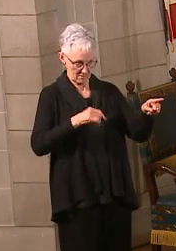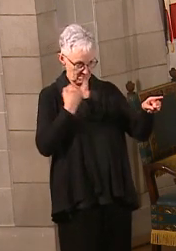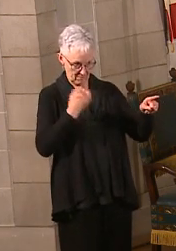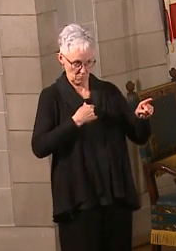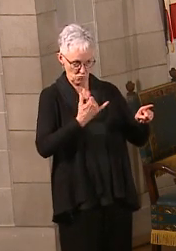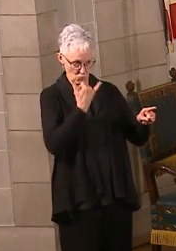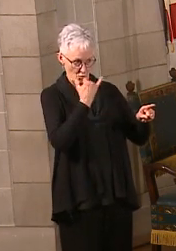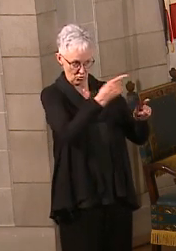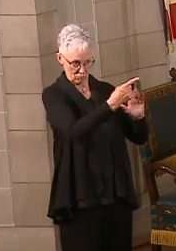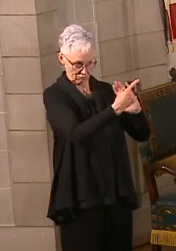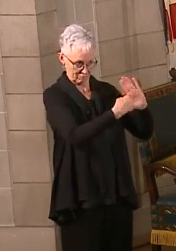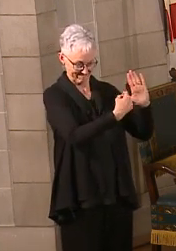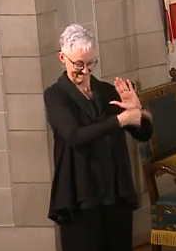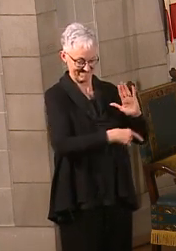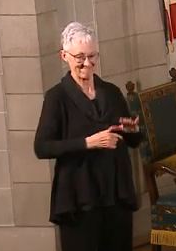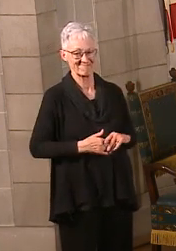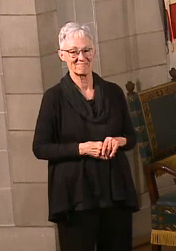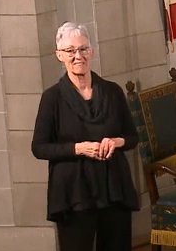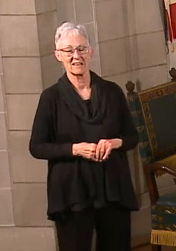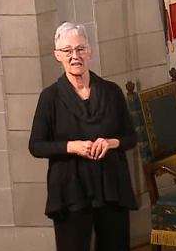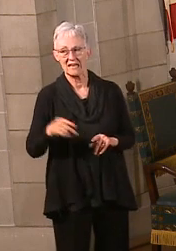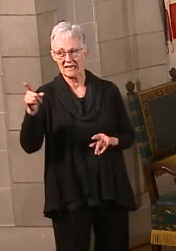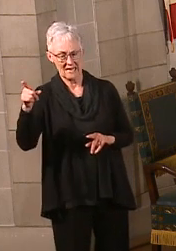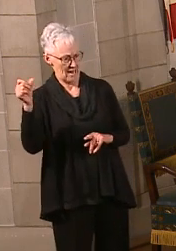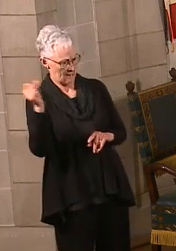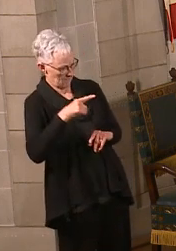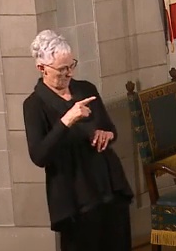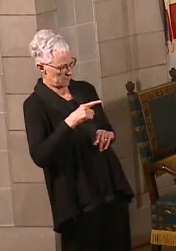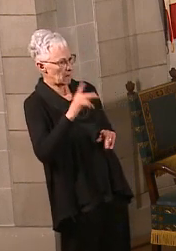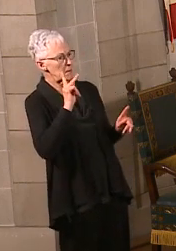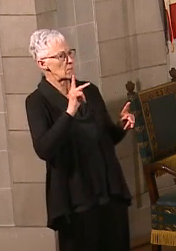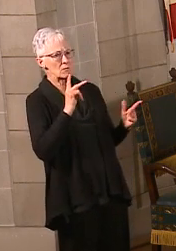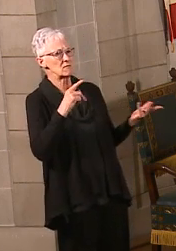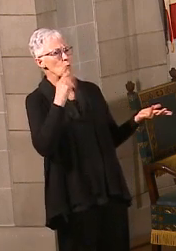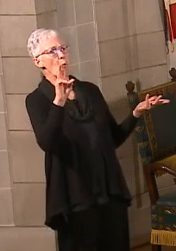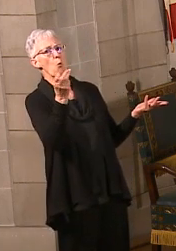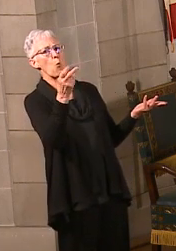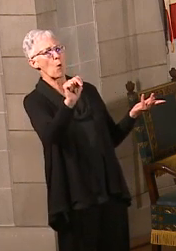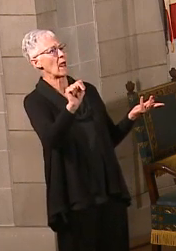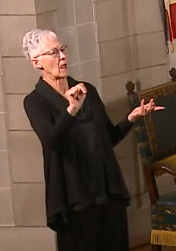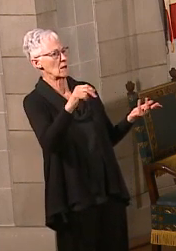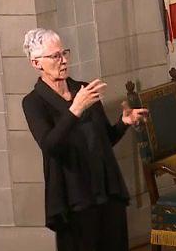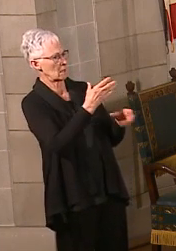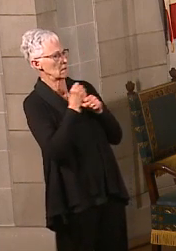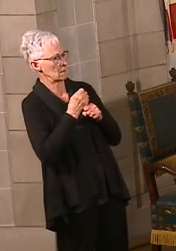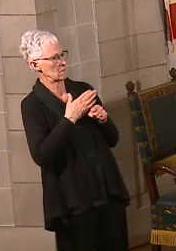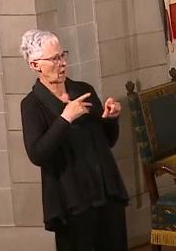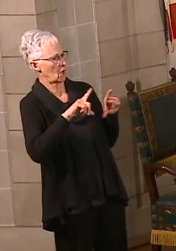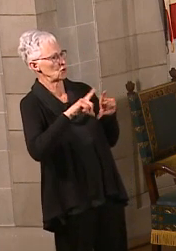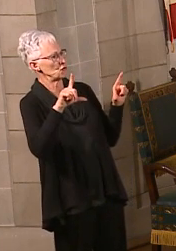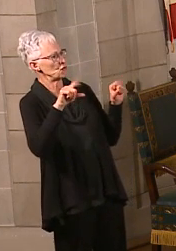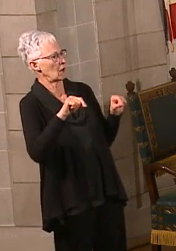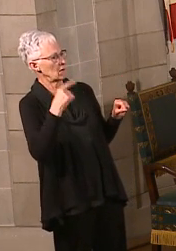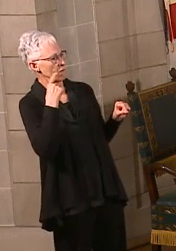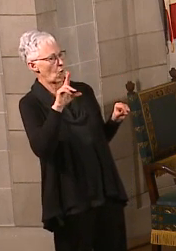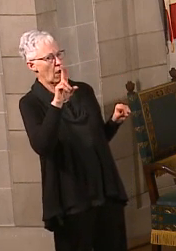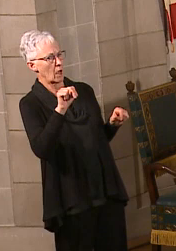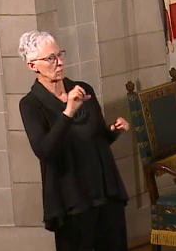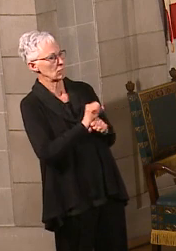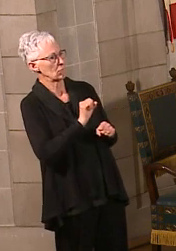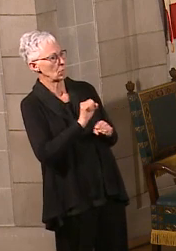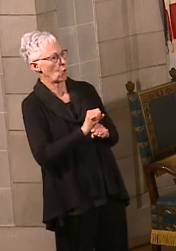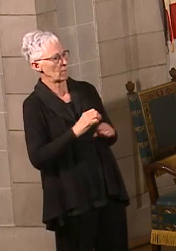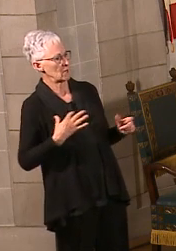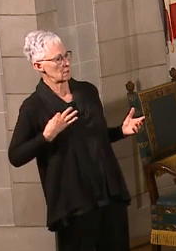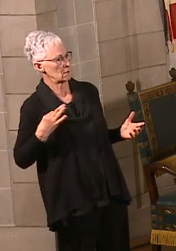the question was about, hey, when can people expect to receive an unemployment check once they've got it filed? And typically, the time to